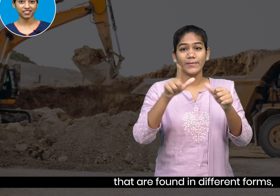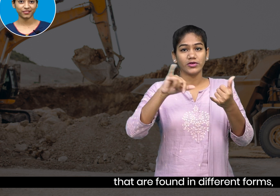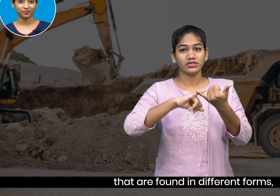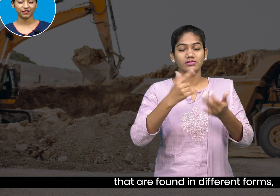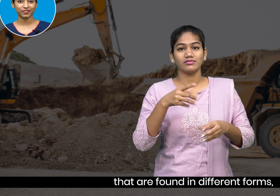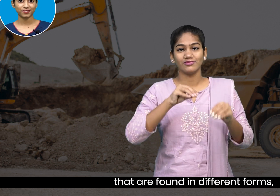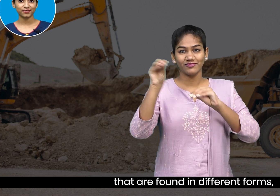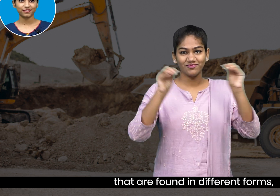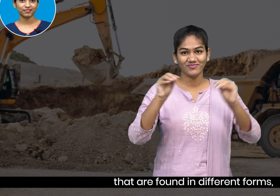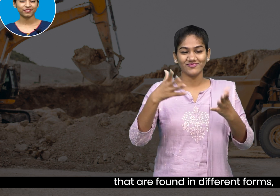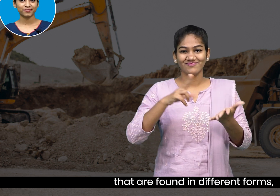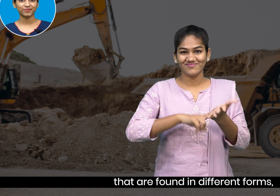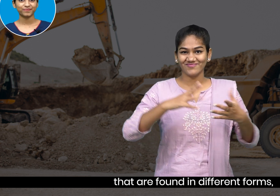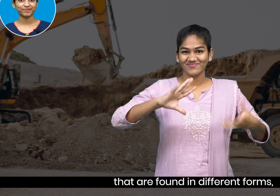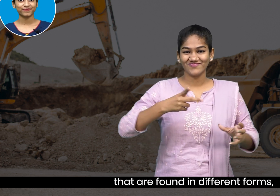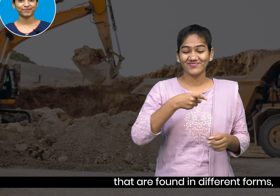forms,